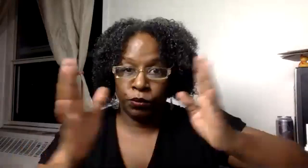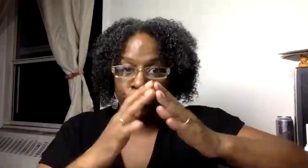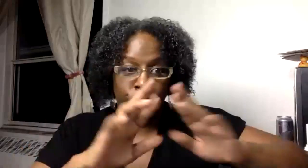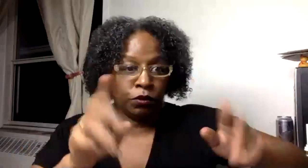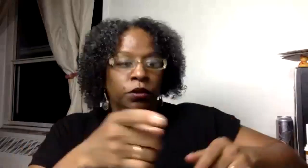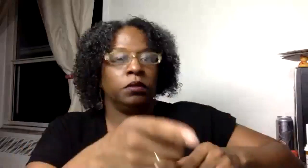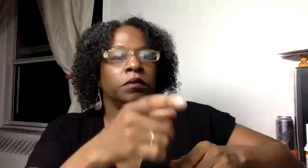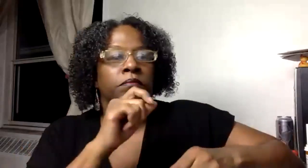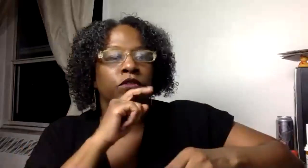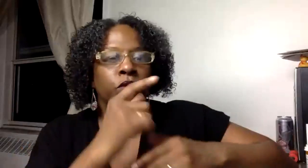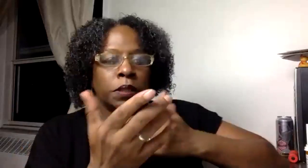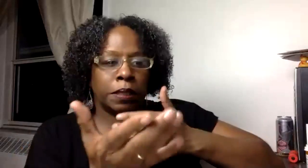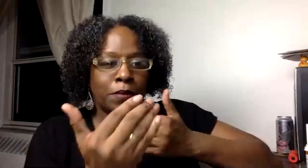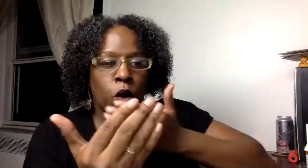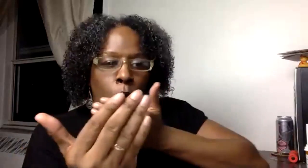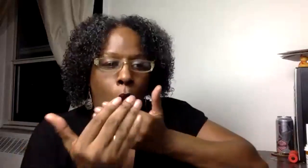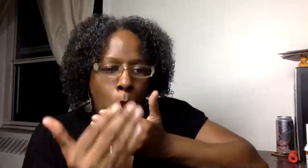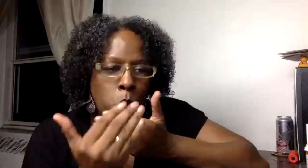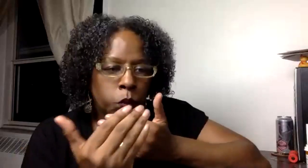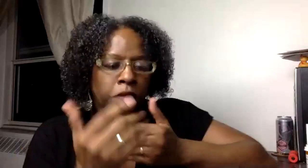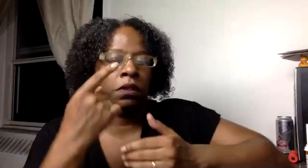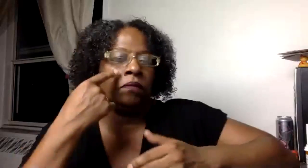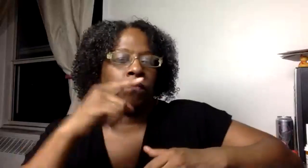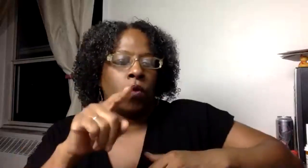the general question for the deafblind community as well.